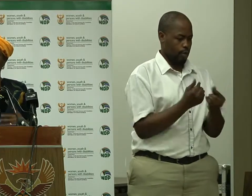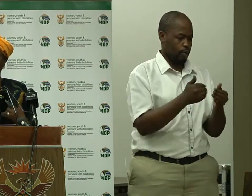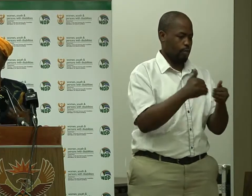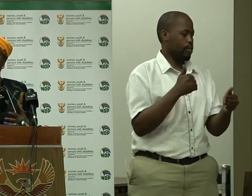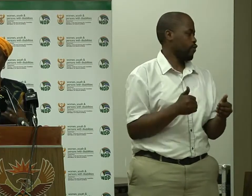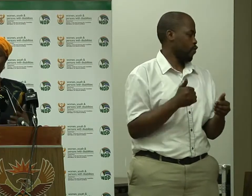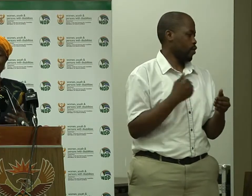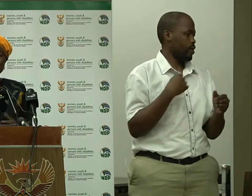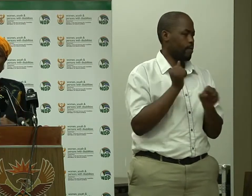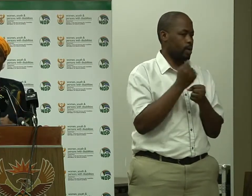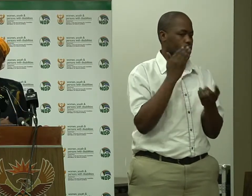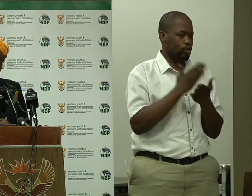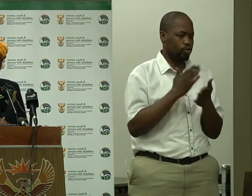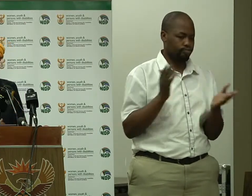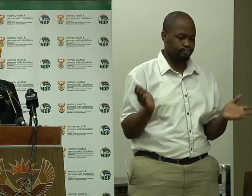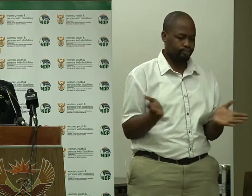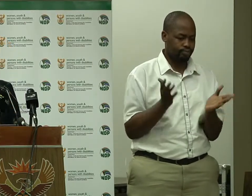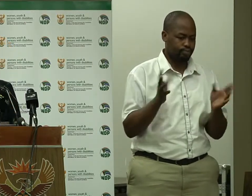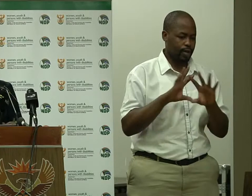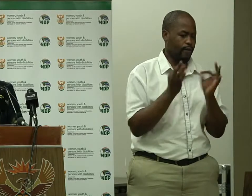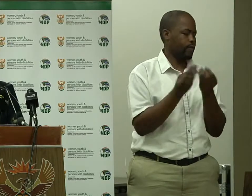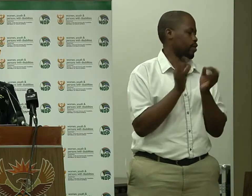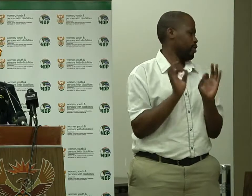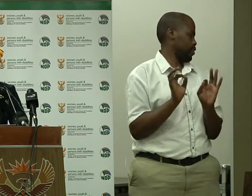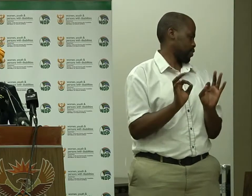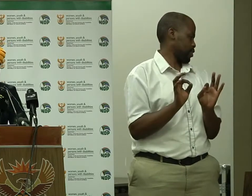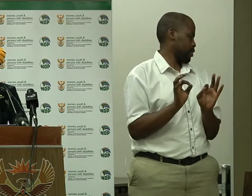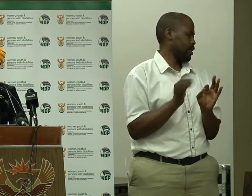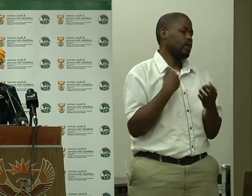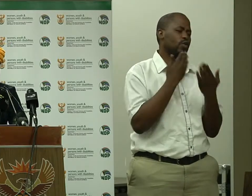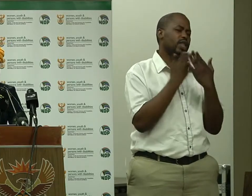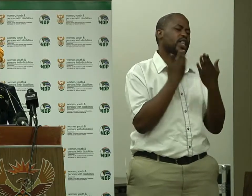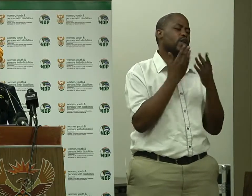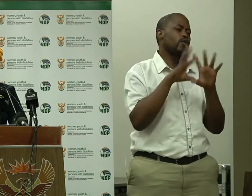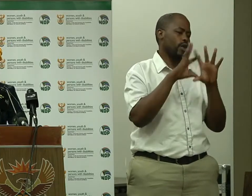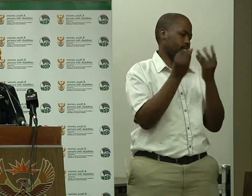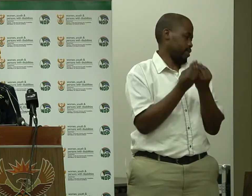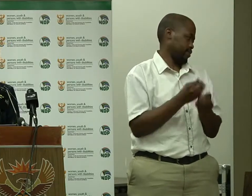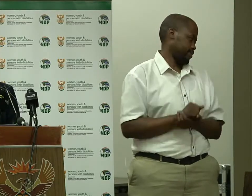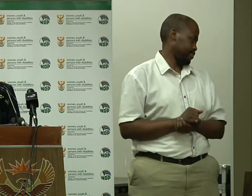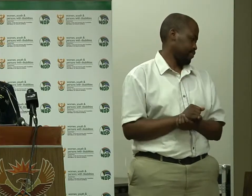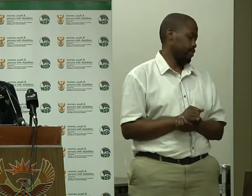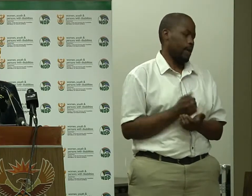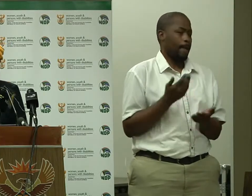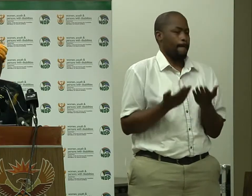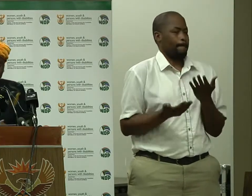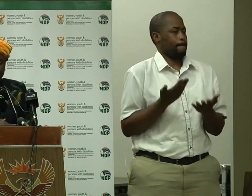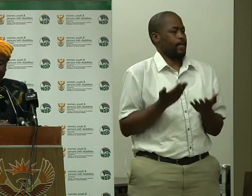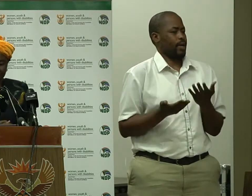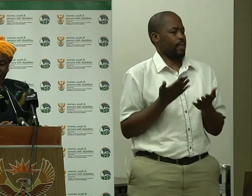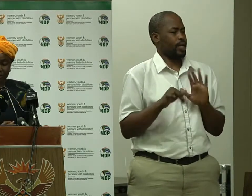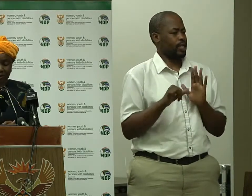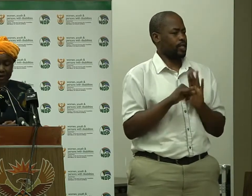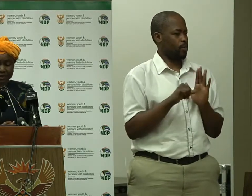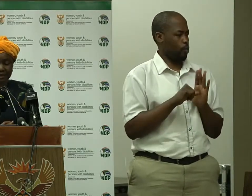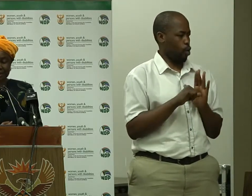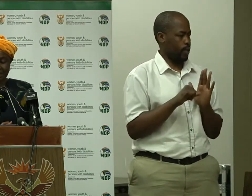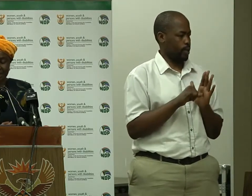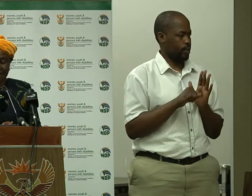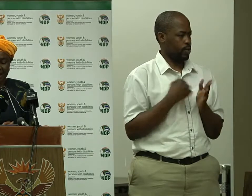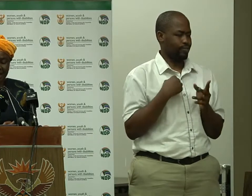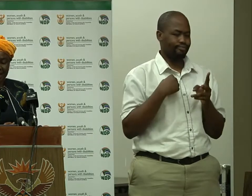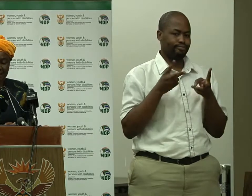in mobilizing the media is really appreciated. Maybe also it's important to